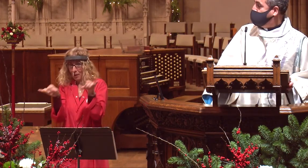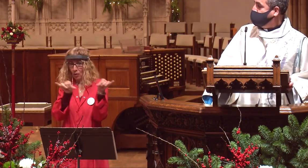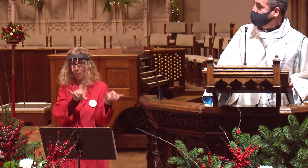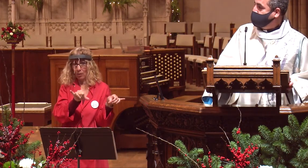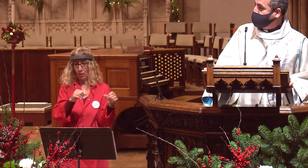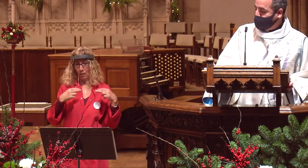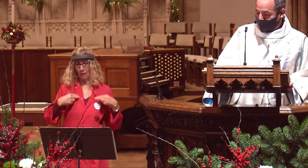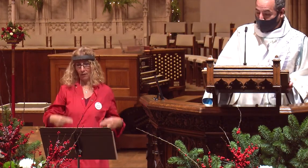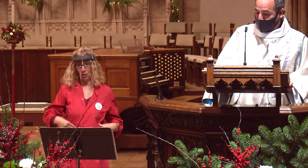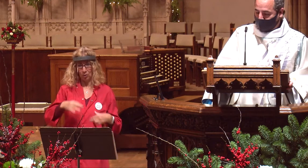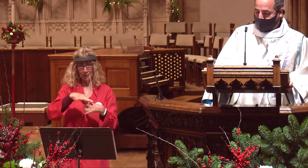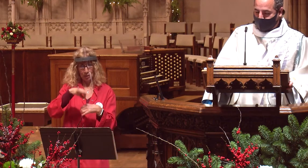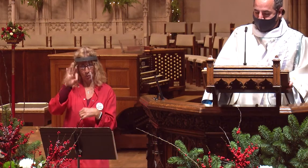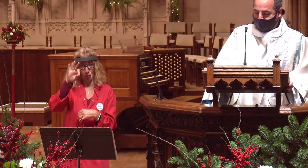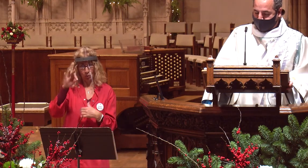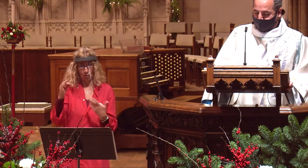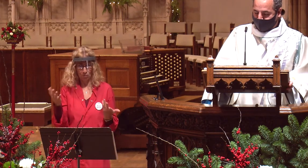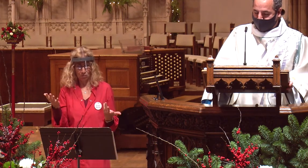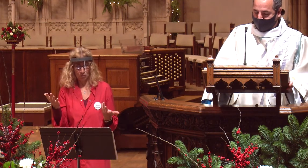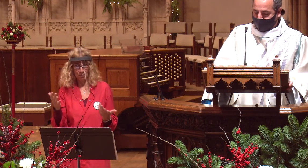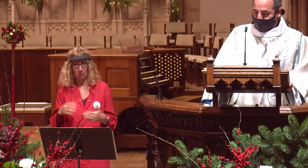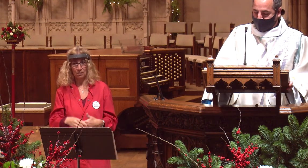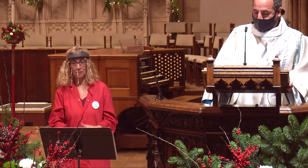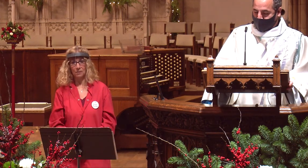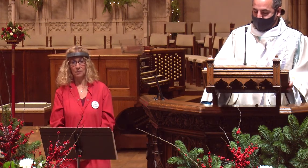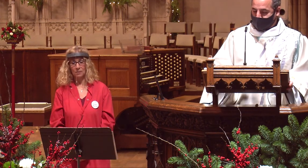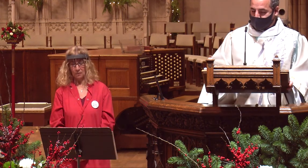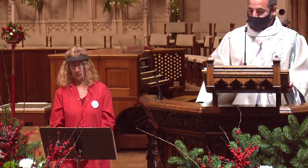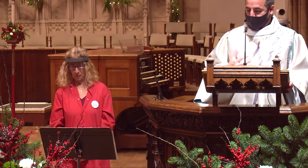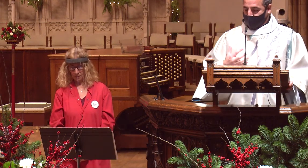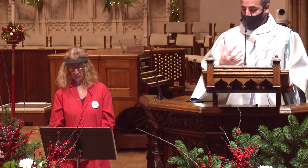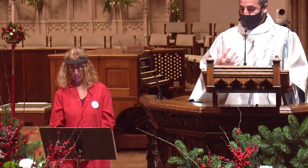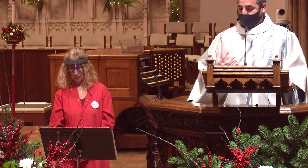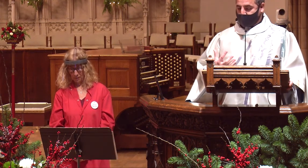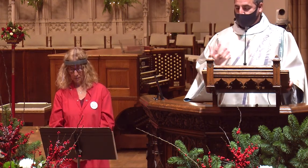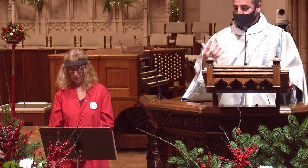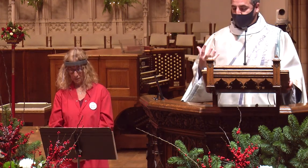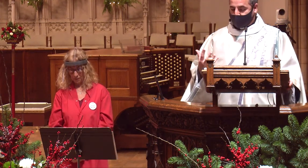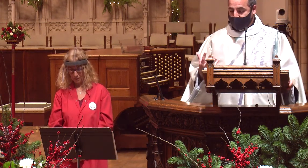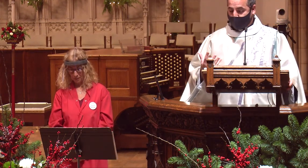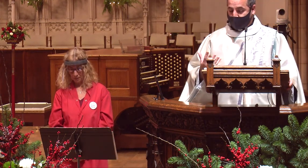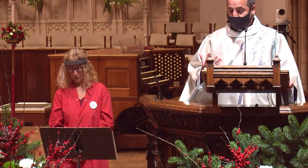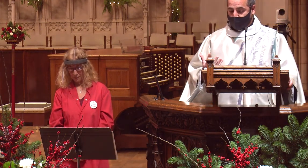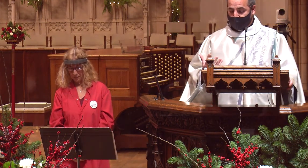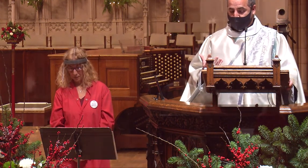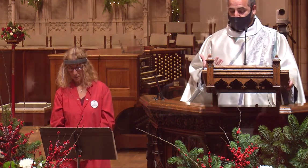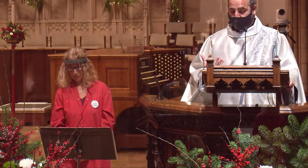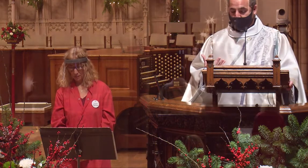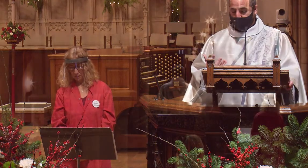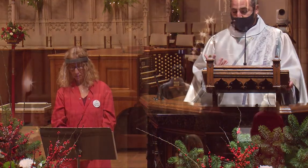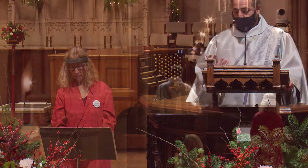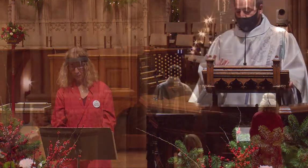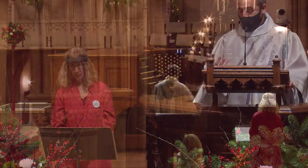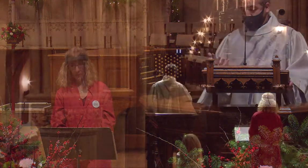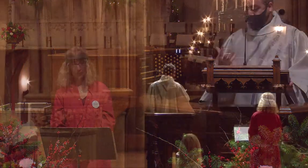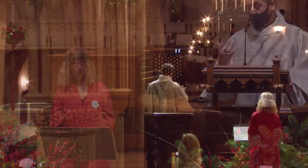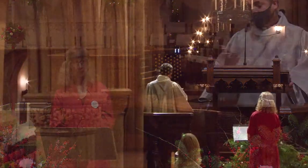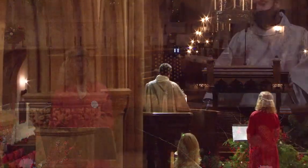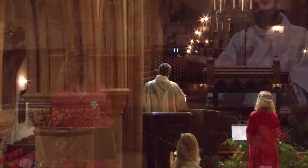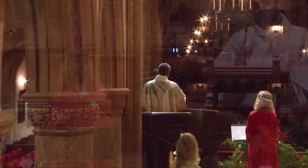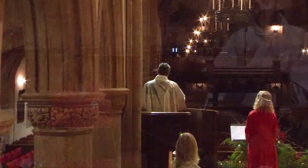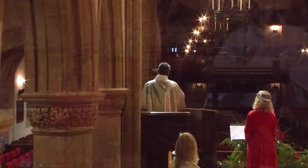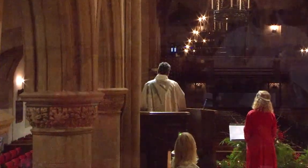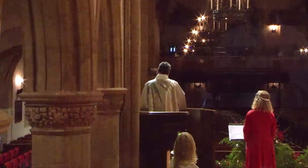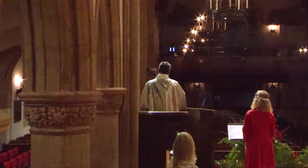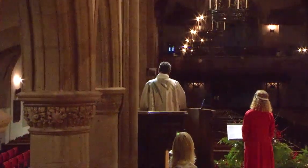human soul. Tal vez no había lugar para ellos en la posada puede ser visto como una